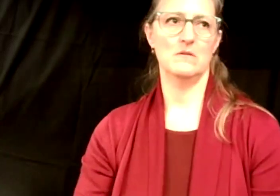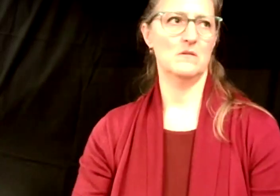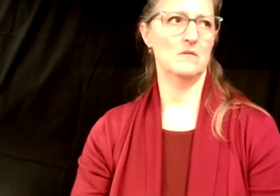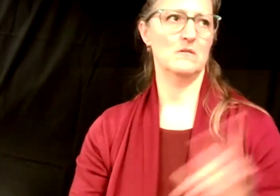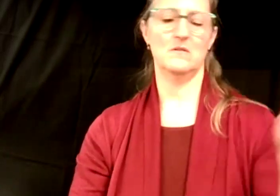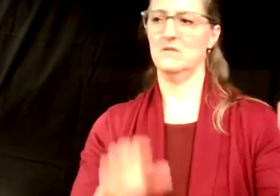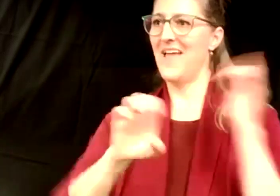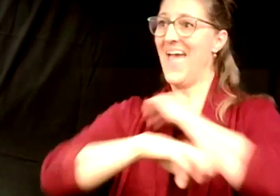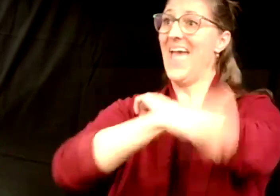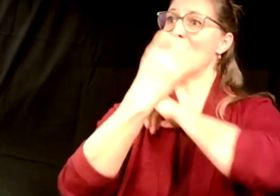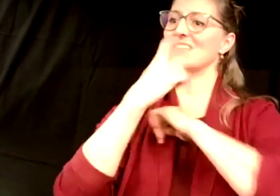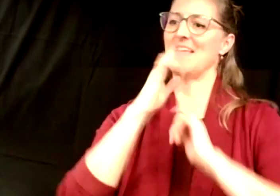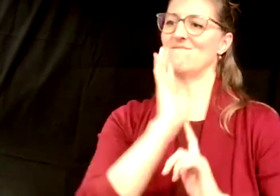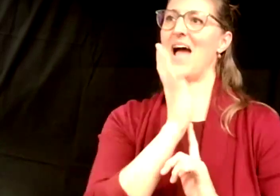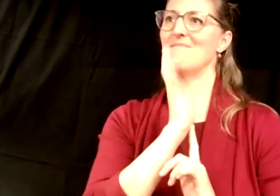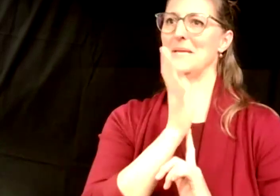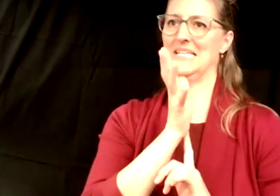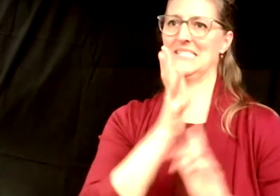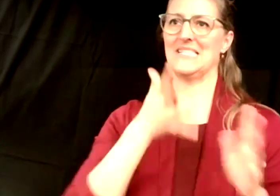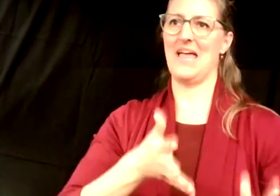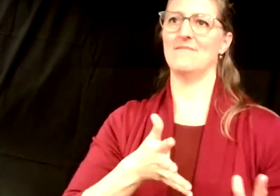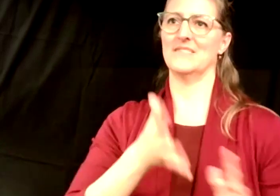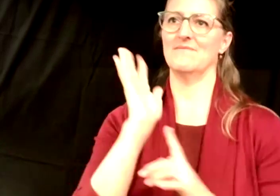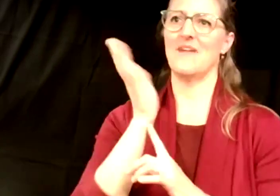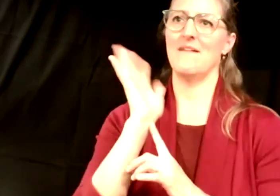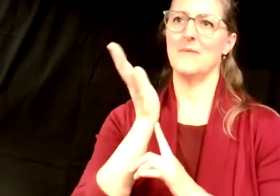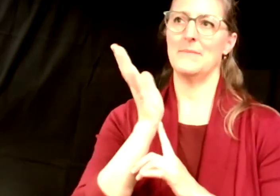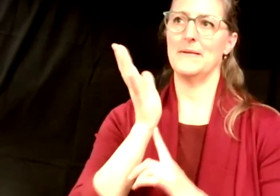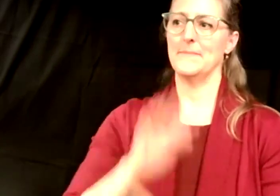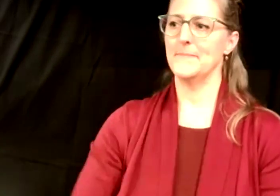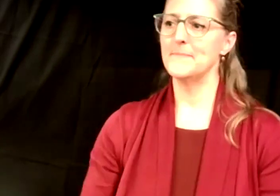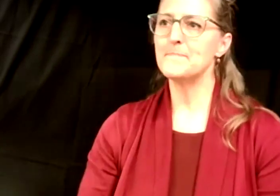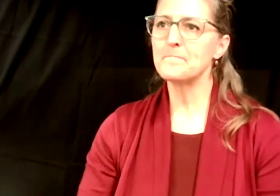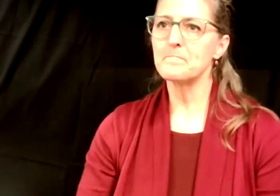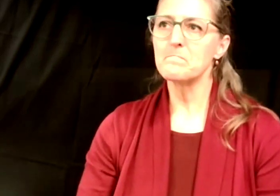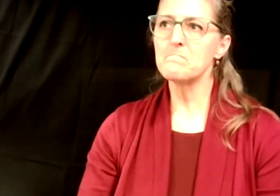We have 5 minutes. Oh, yeah. 5-minute warning. Eric is saying.